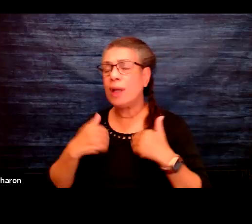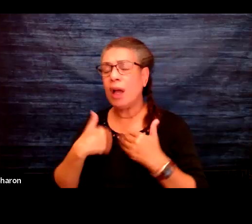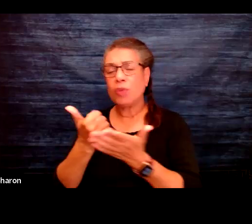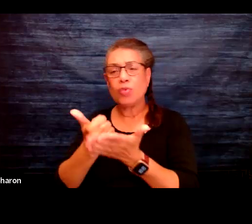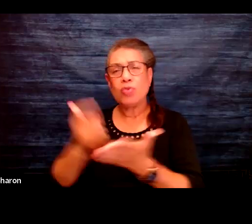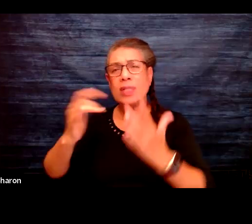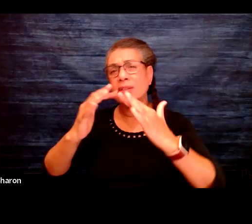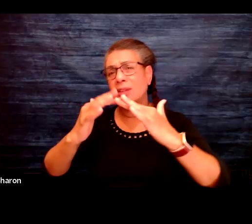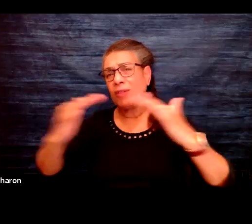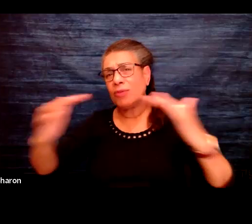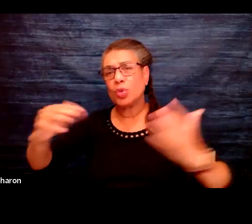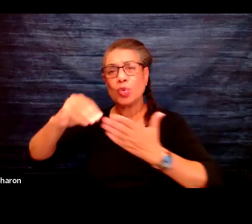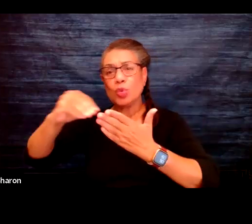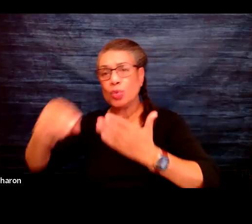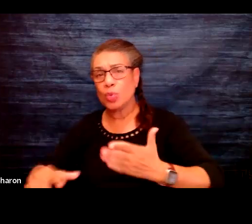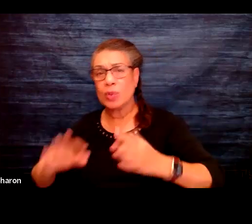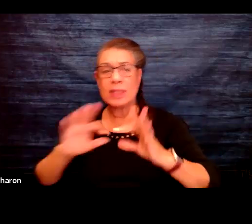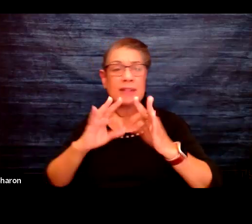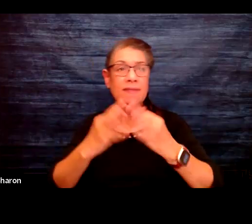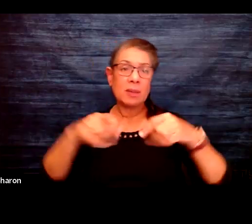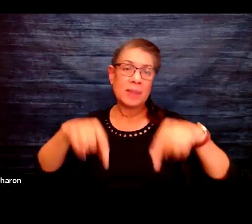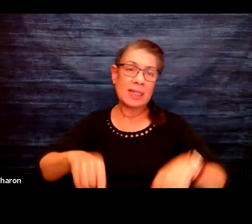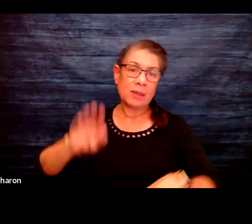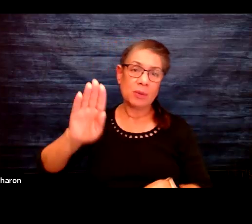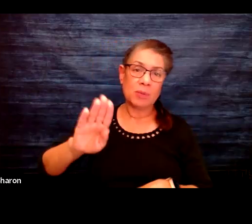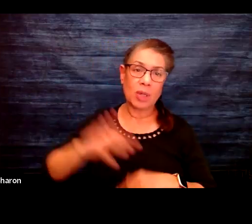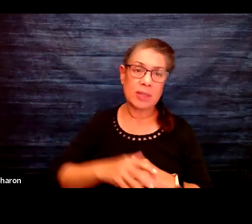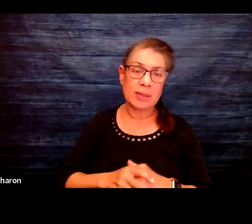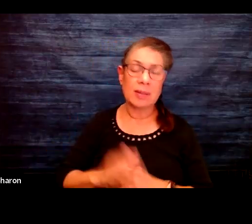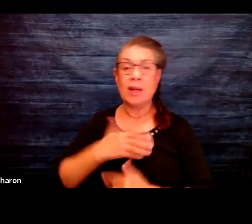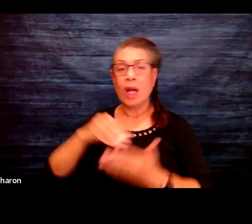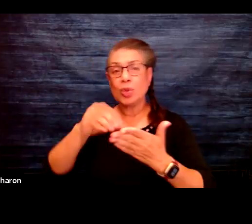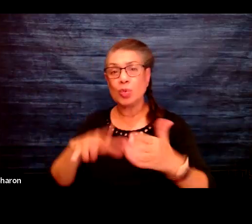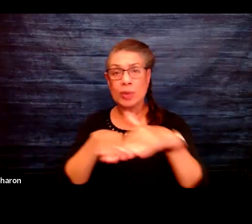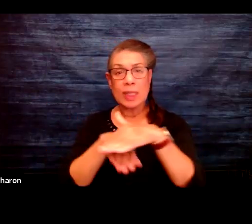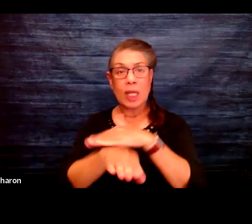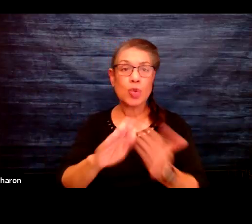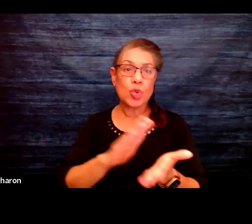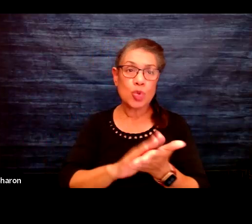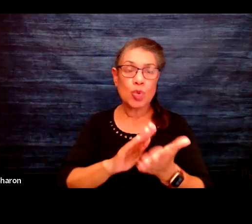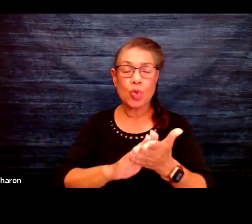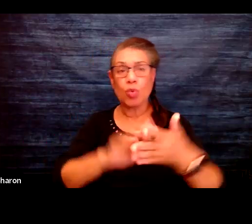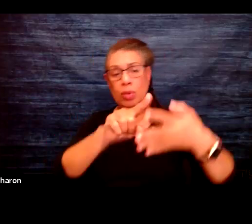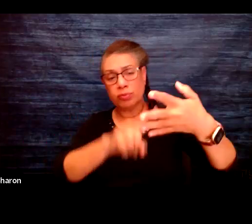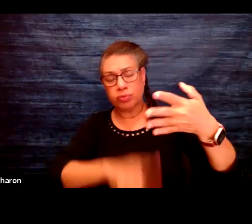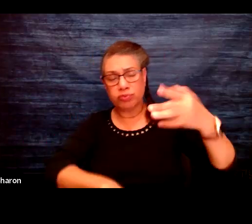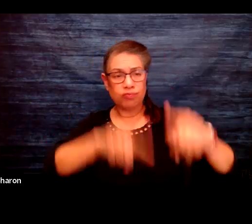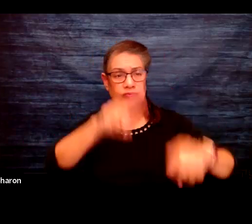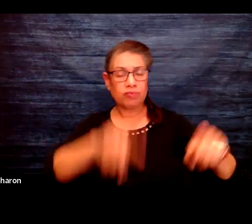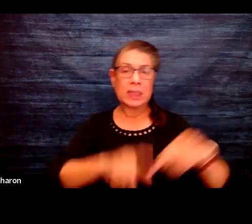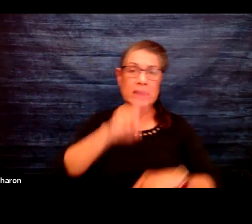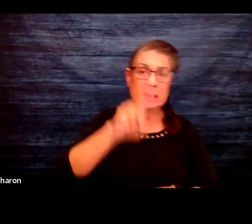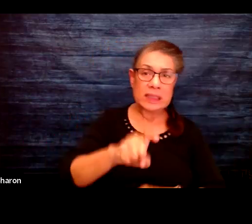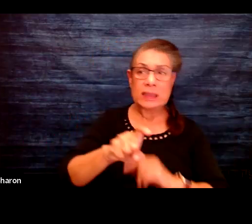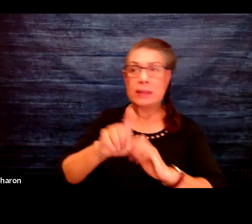wonderful diversity of students and families in our district. Our students enter our schools with varying needs, backgrounds,